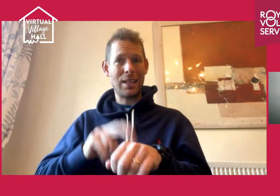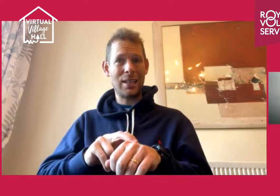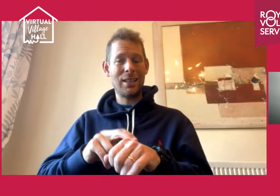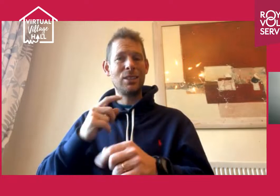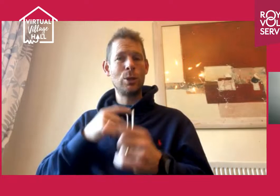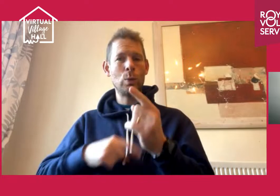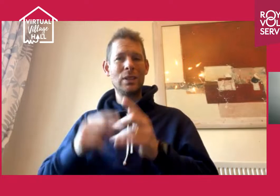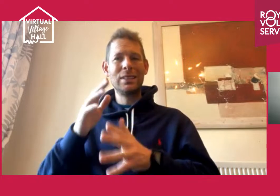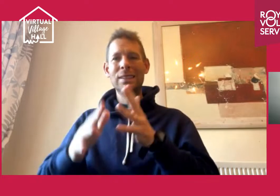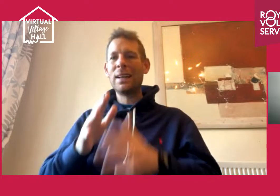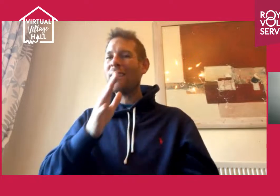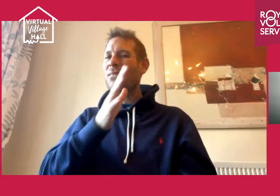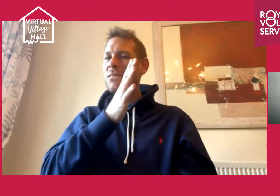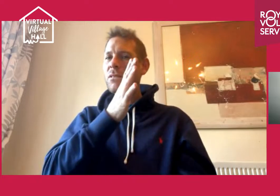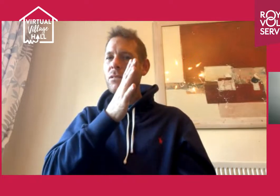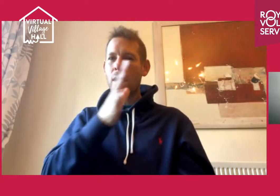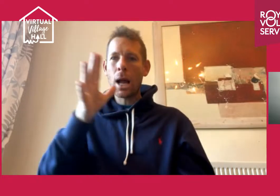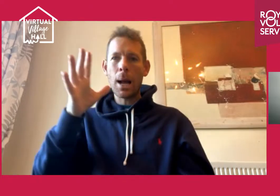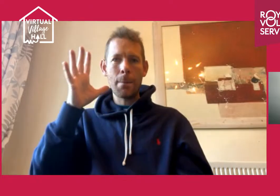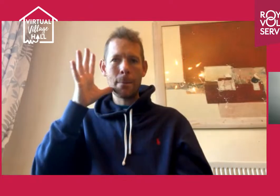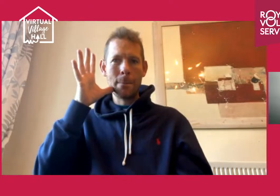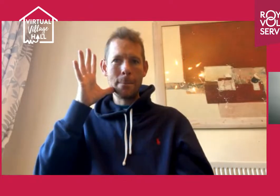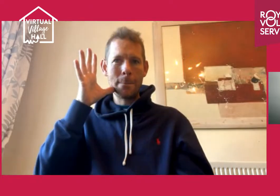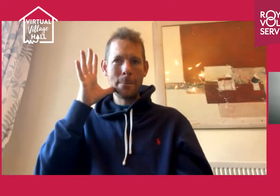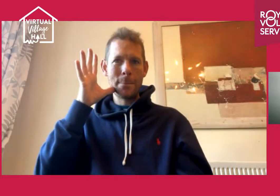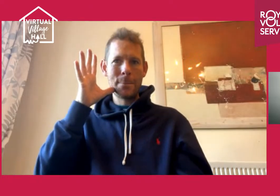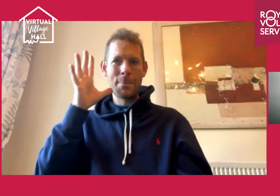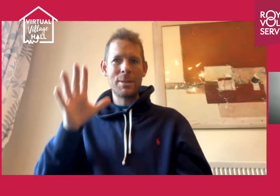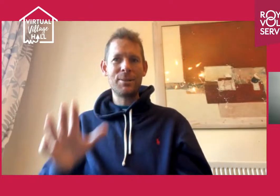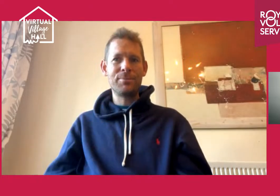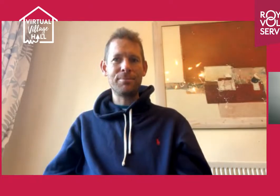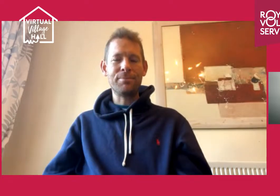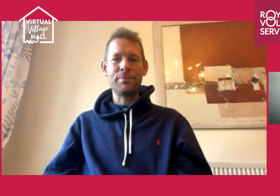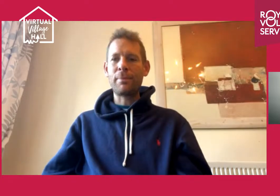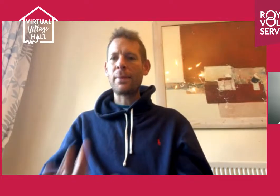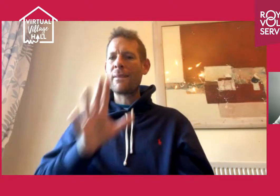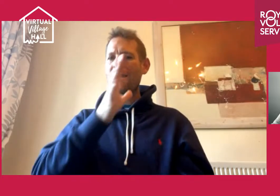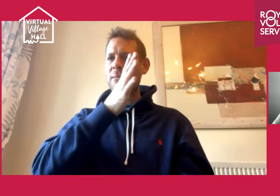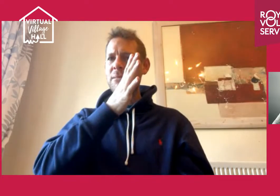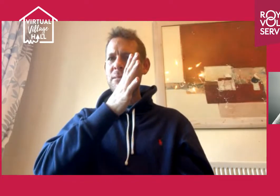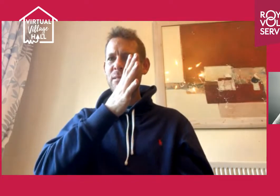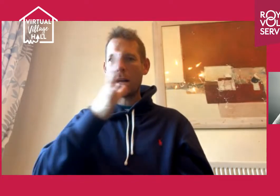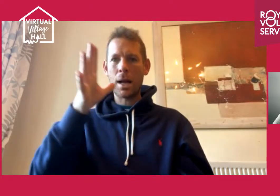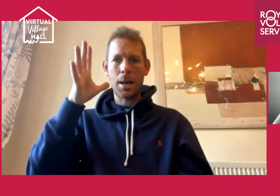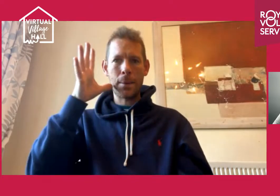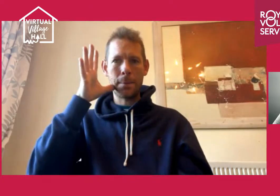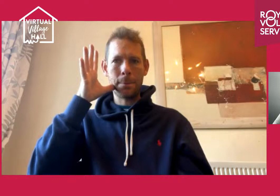And in Northern Ireland, we have a different sign for farm. We sign it like this. Farm is signed like this.